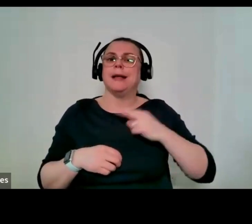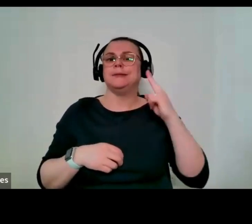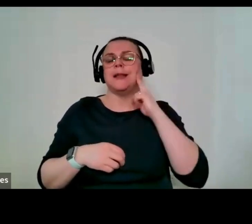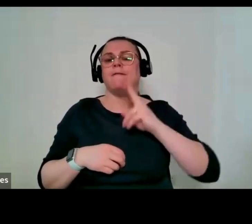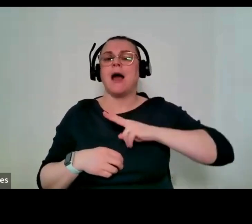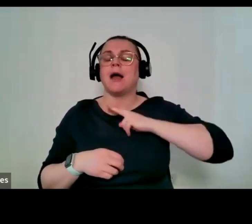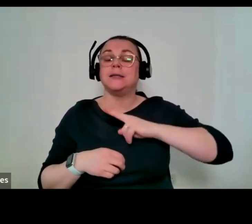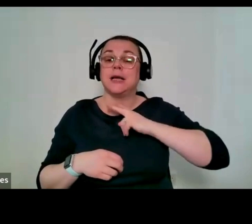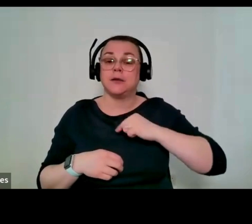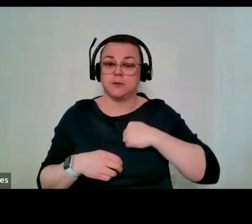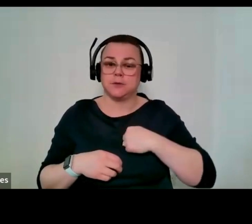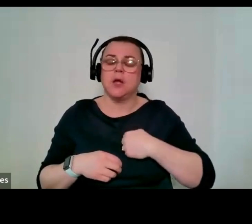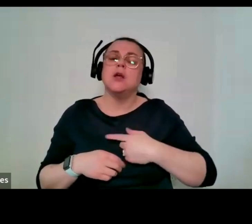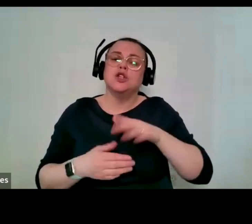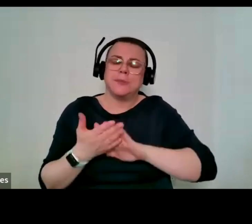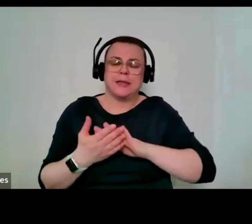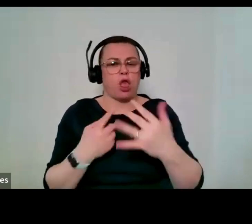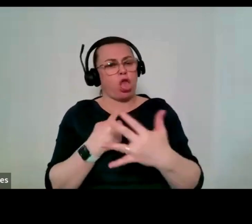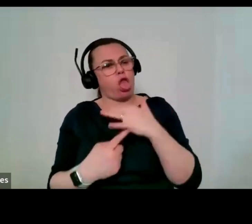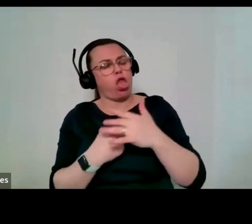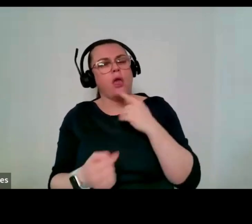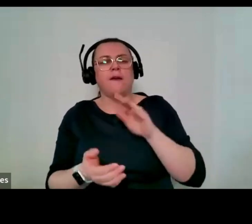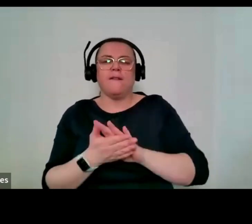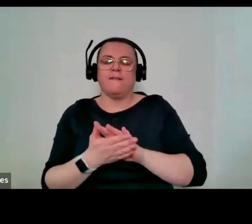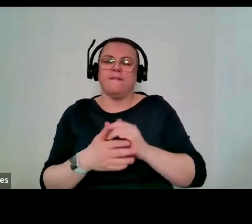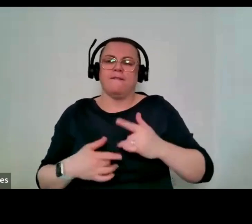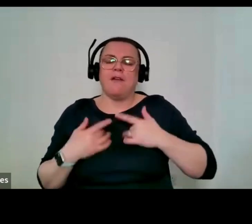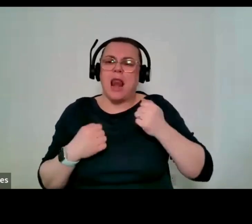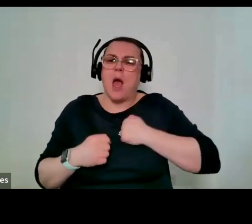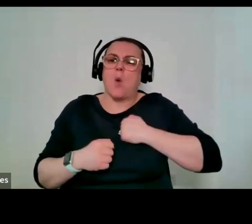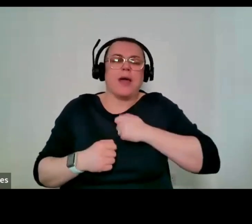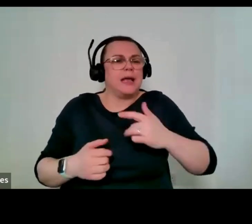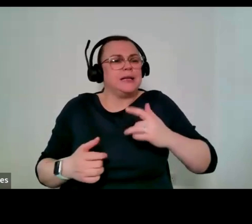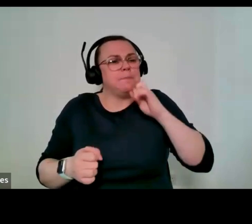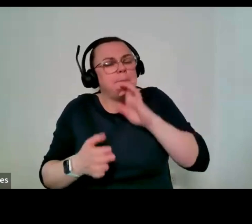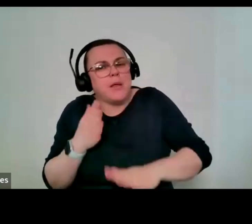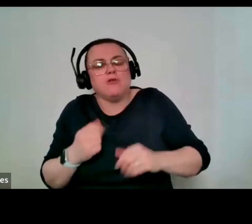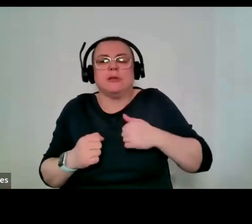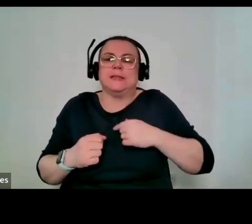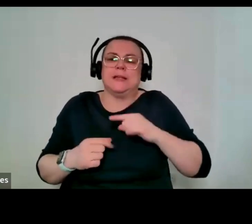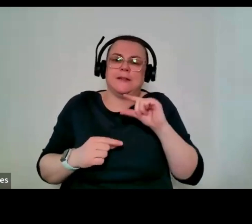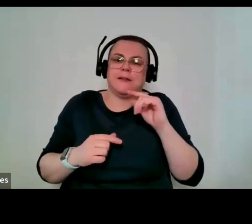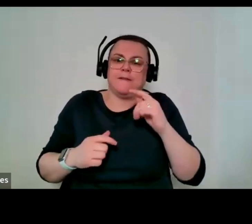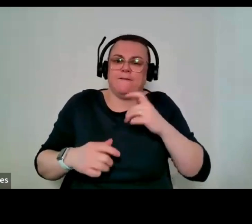can devalue us and diminish our experiences and feelings.